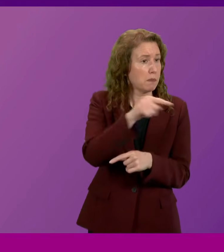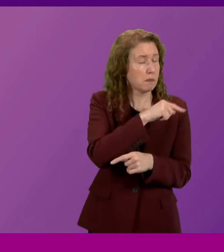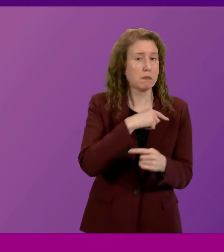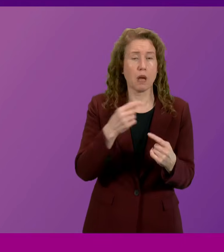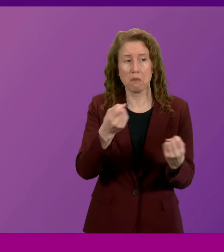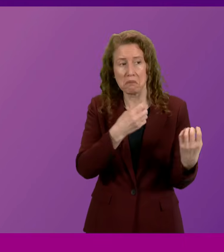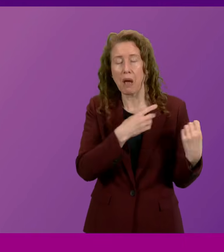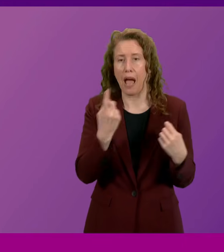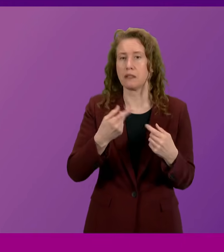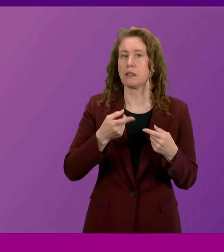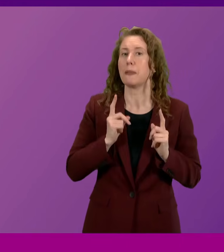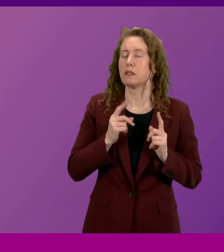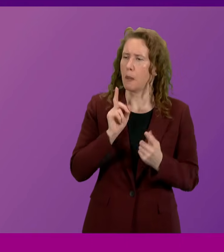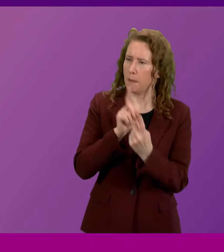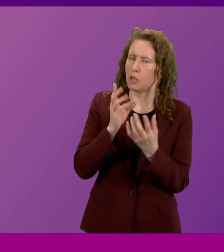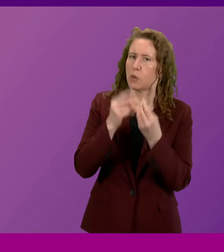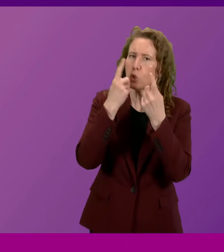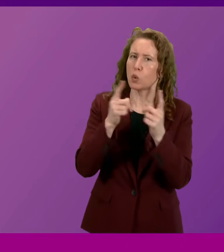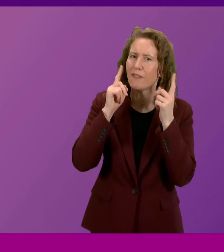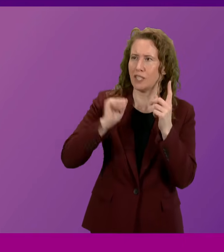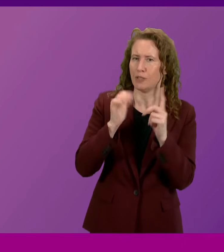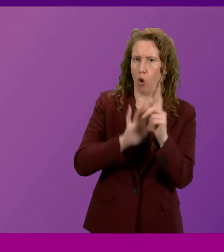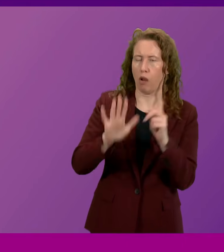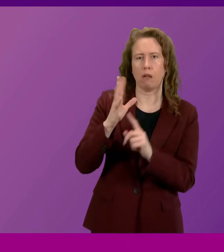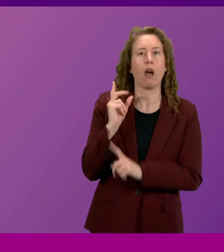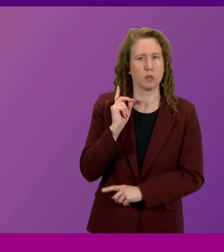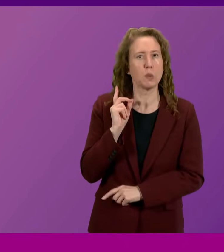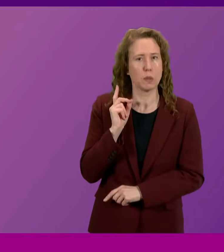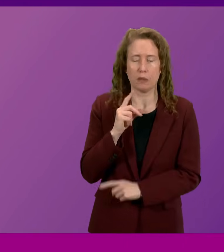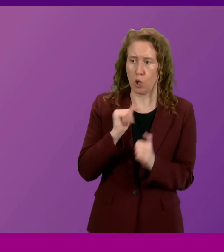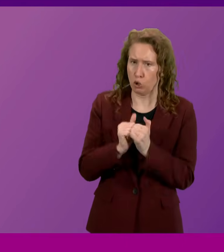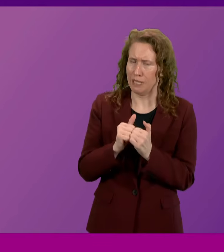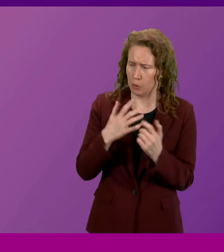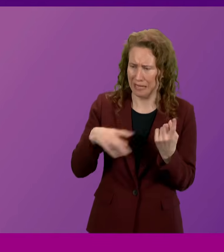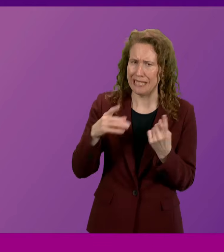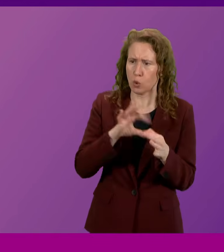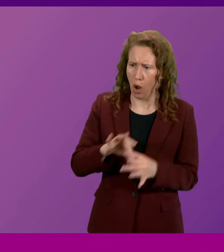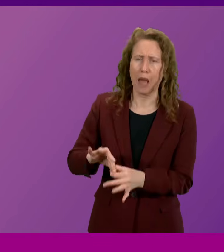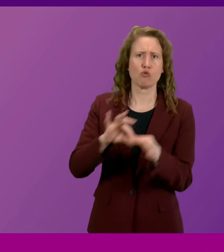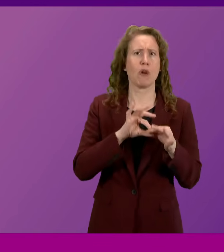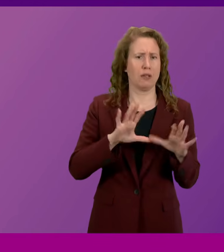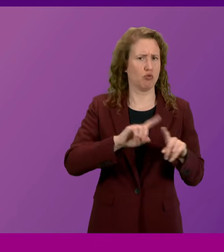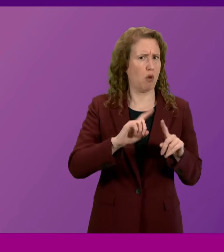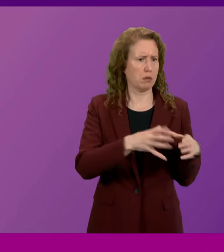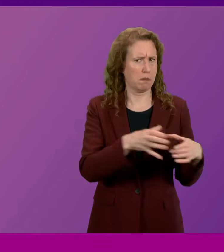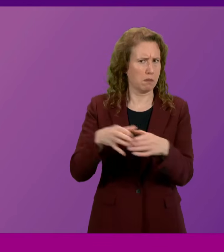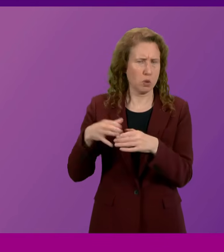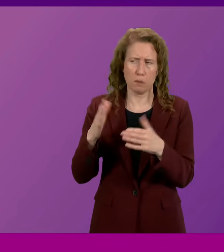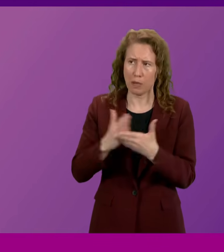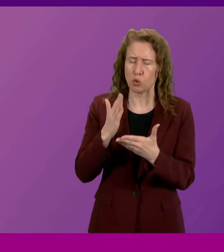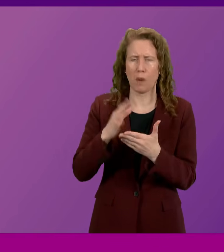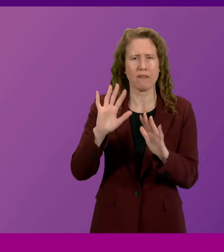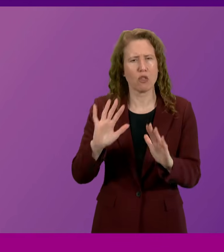and the Minister, met with Universities Scotland last week and agreed on the need for cross-party collaboration to support a thriving and financially